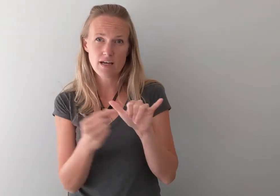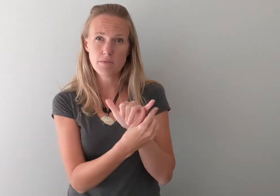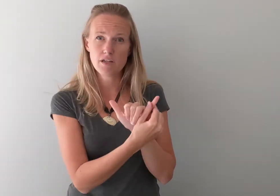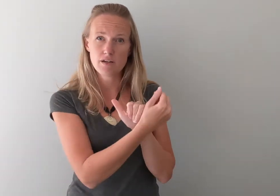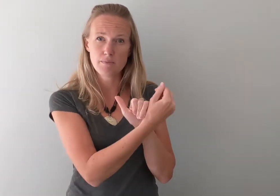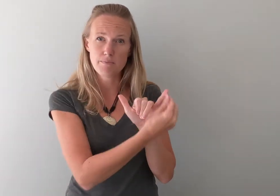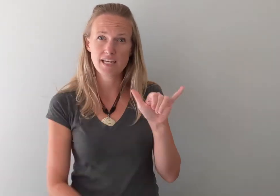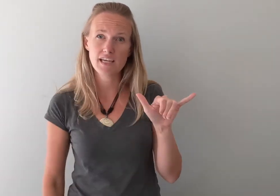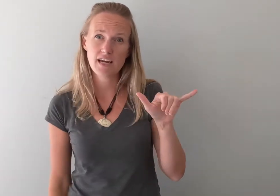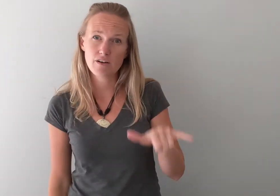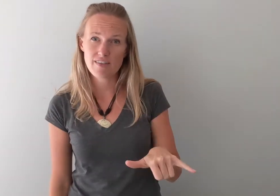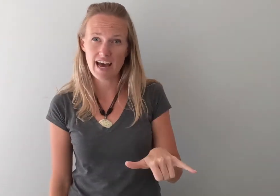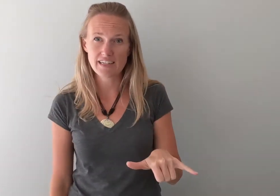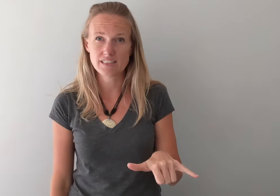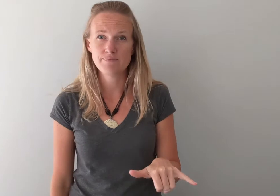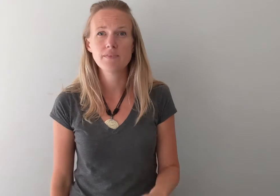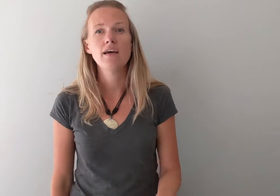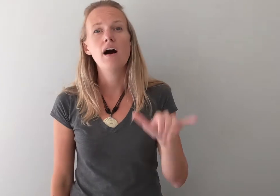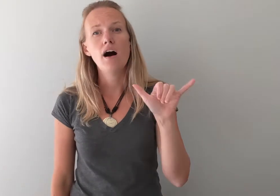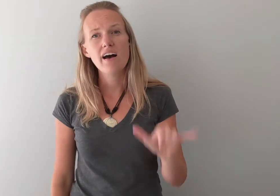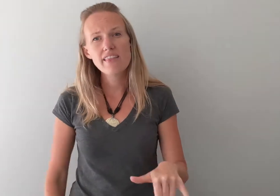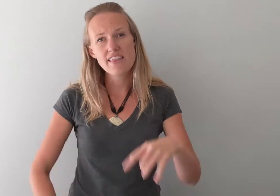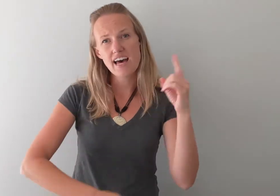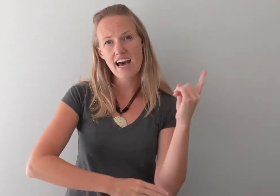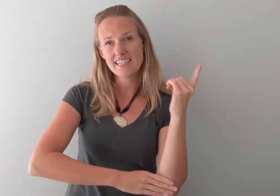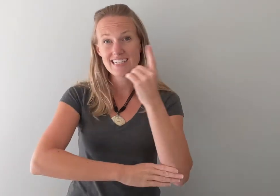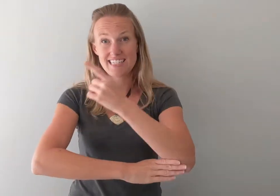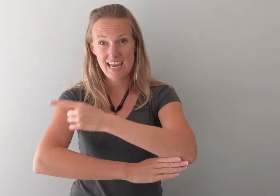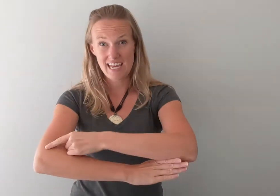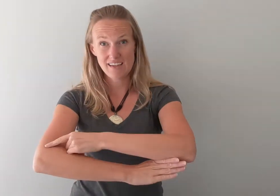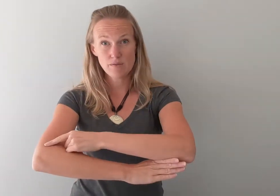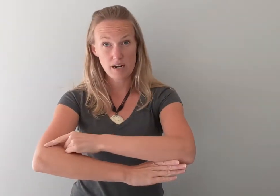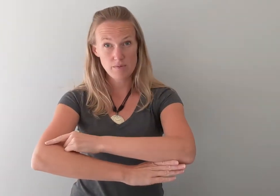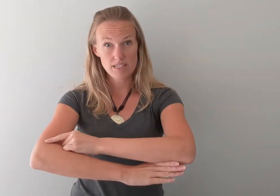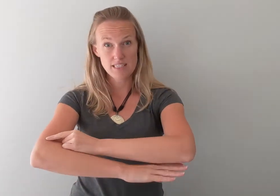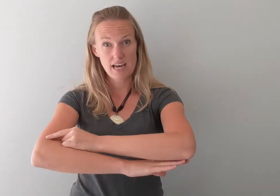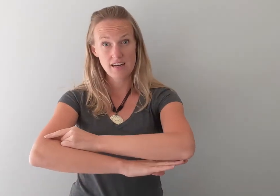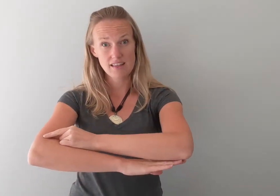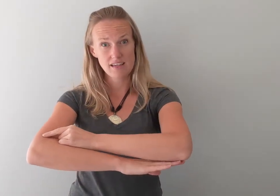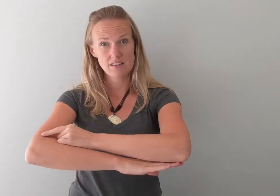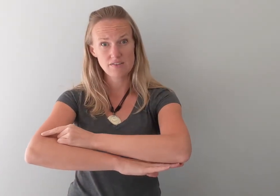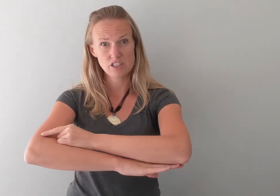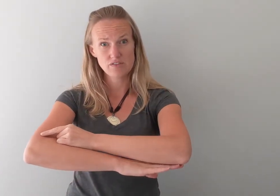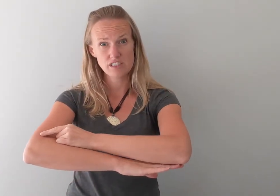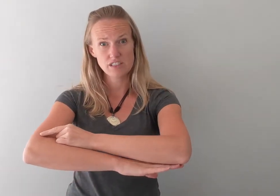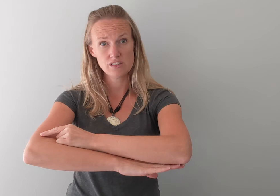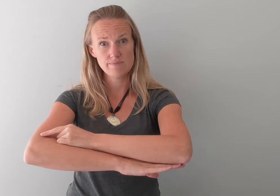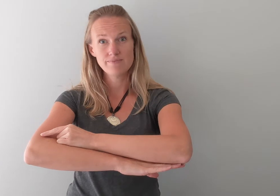thumb, your pinky out, that. On that day, right, we did that, I think on the first verse,